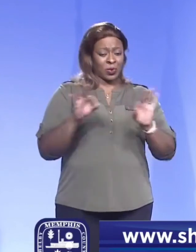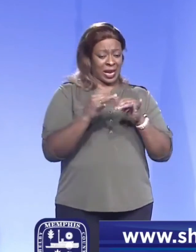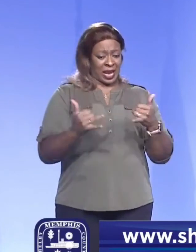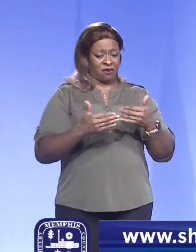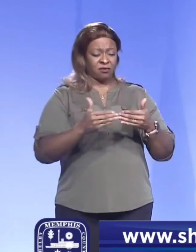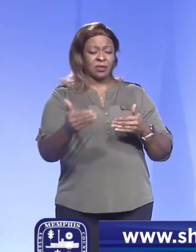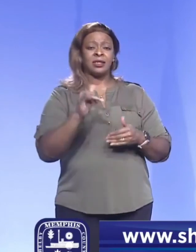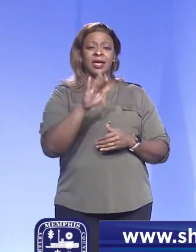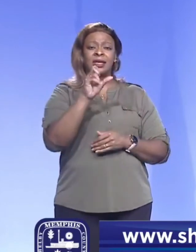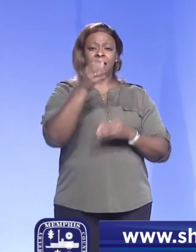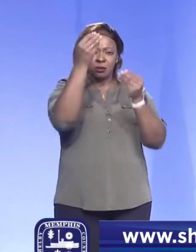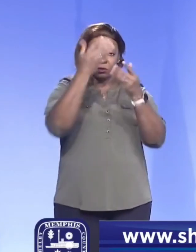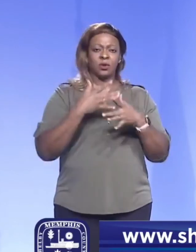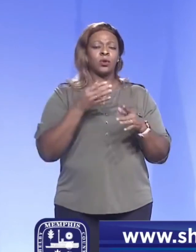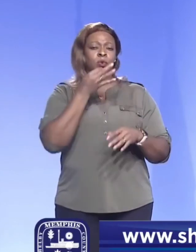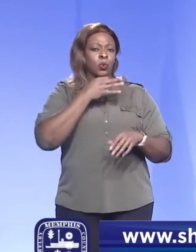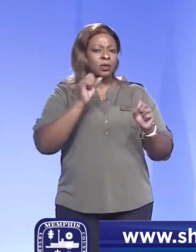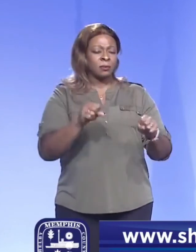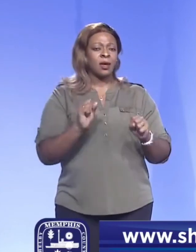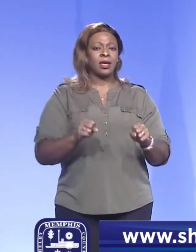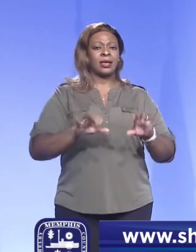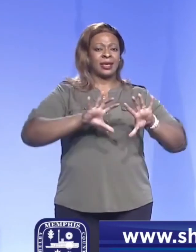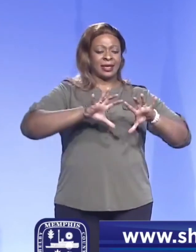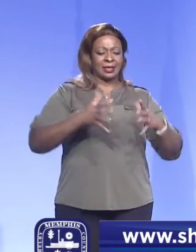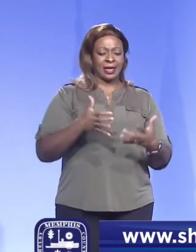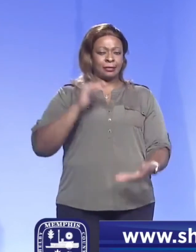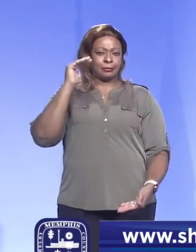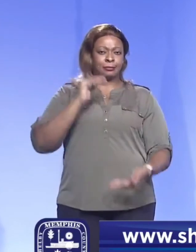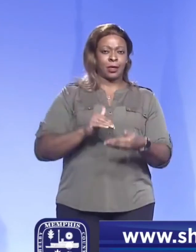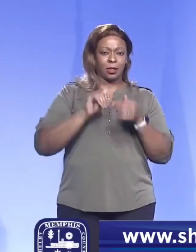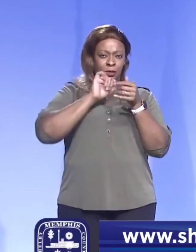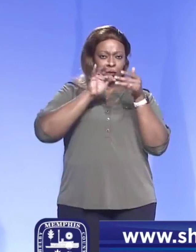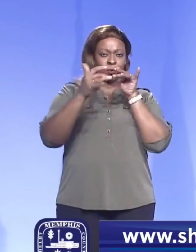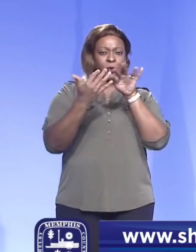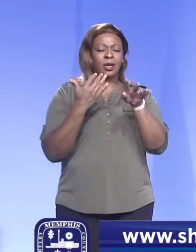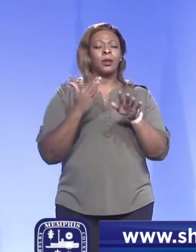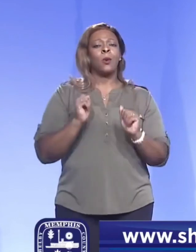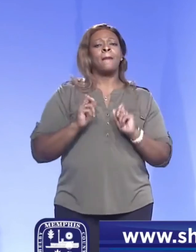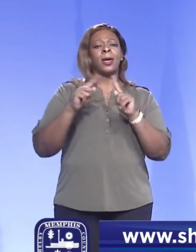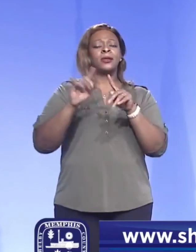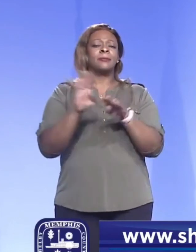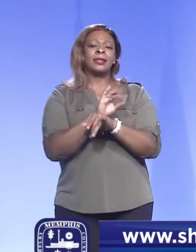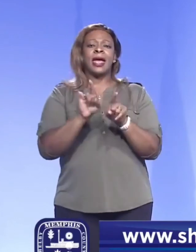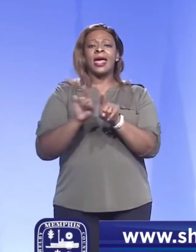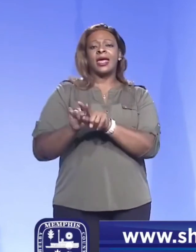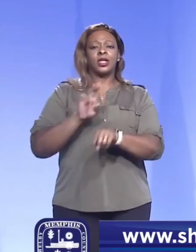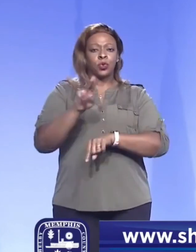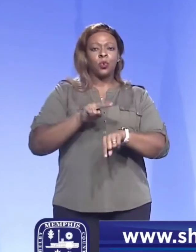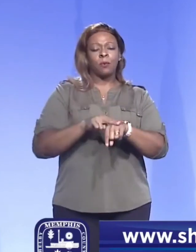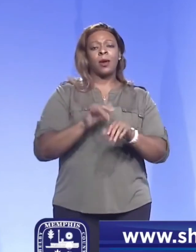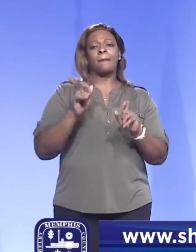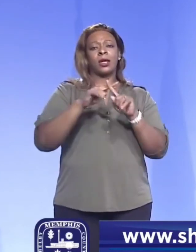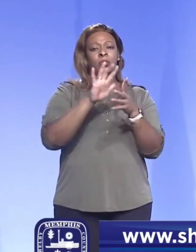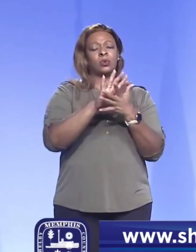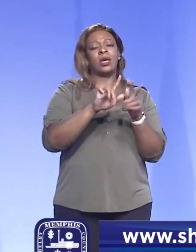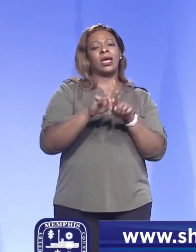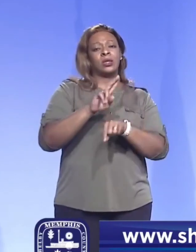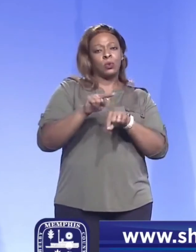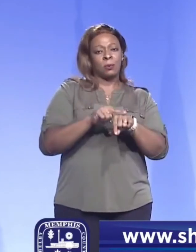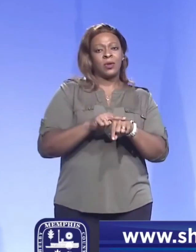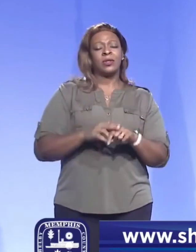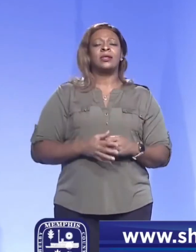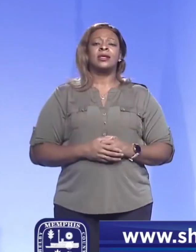get those cases quickly and contain the spread so that we can get back to business as usual and back to school as